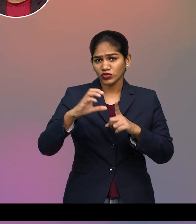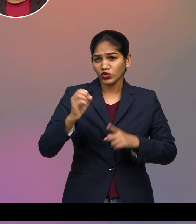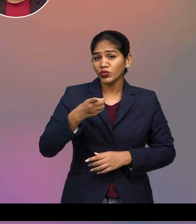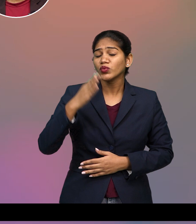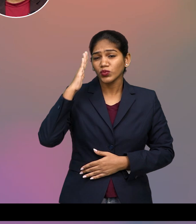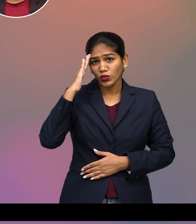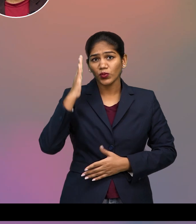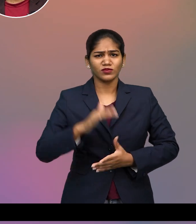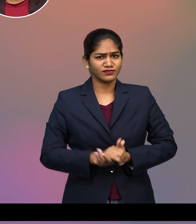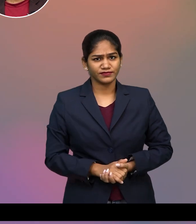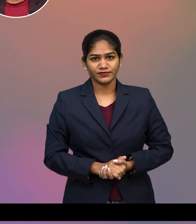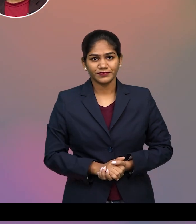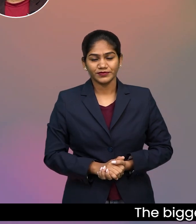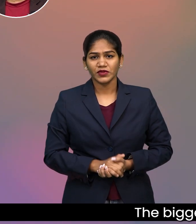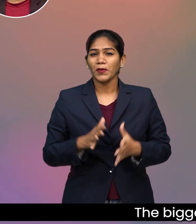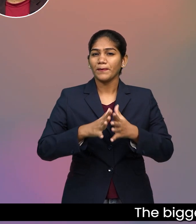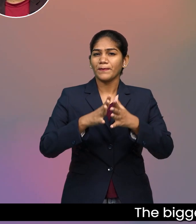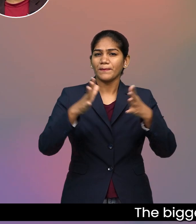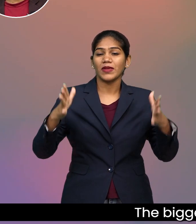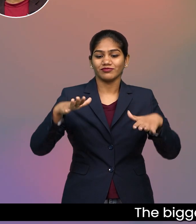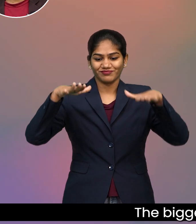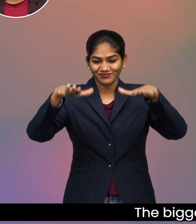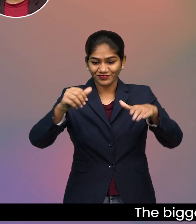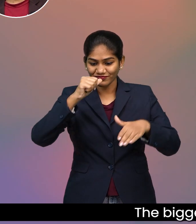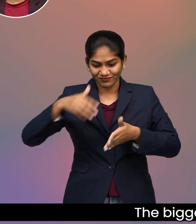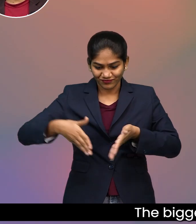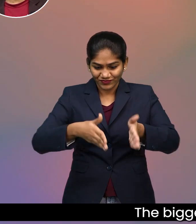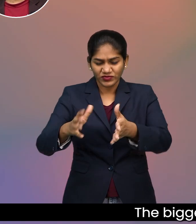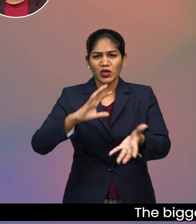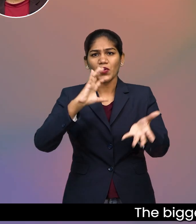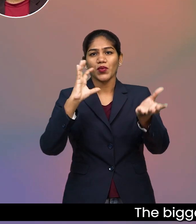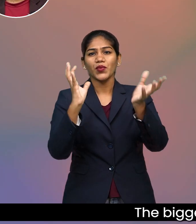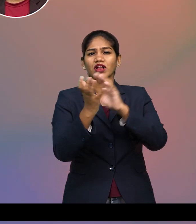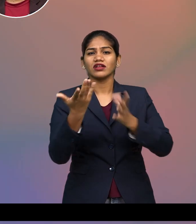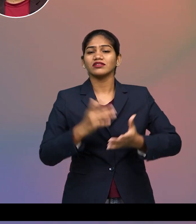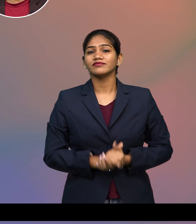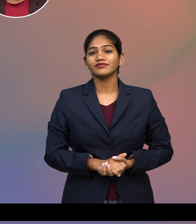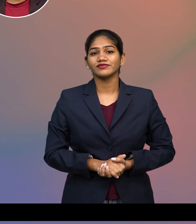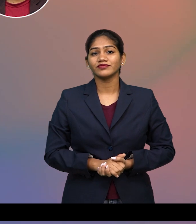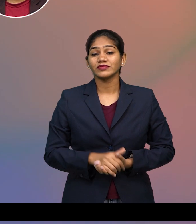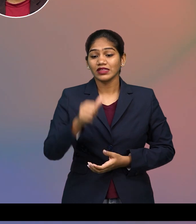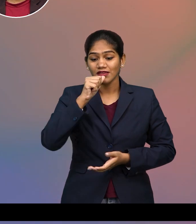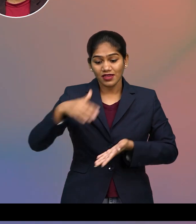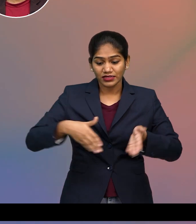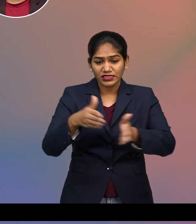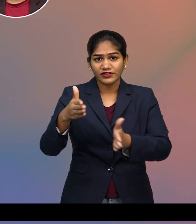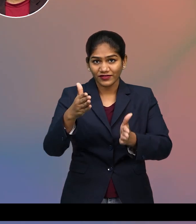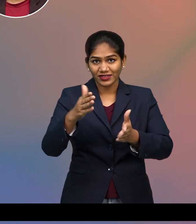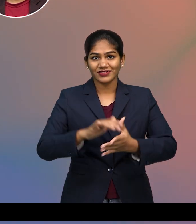Do you know the biggest canyon in the world is on the river